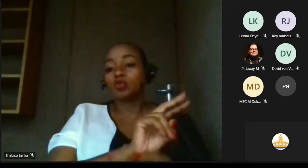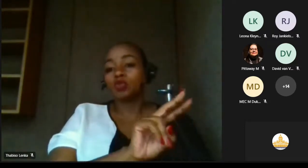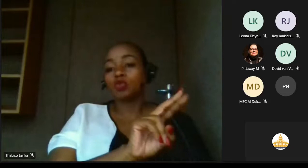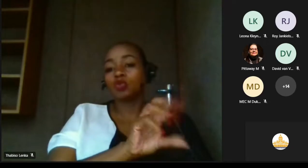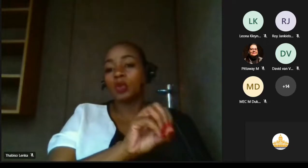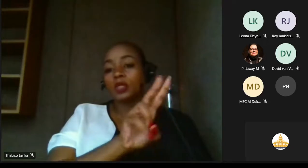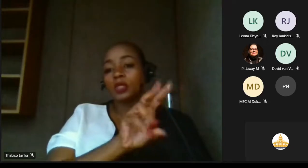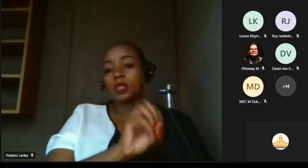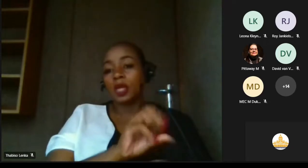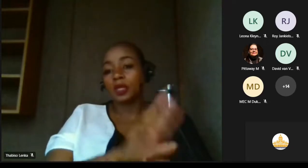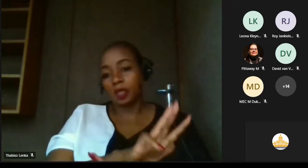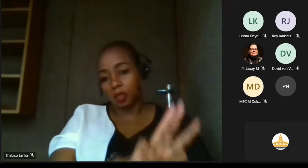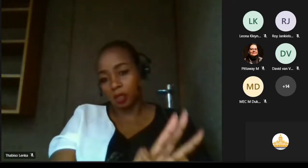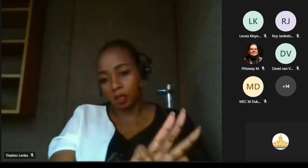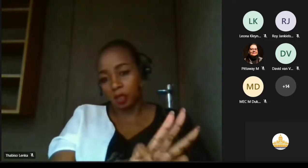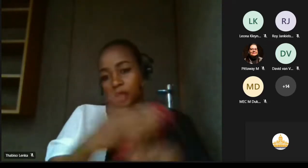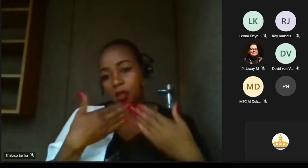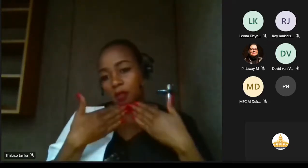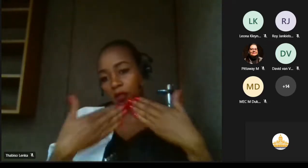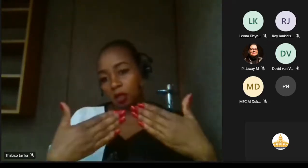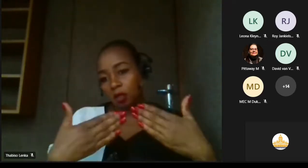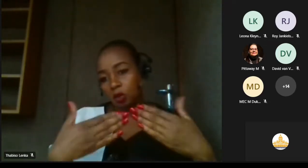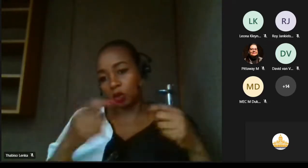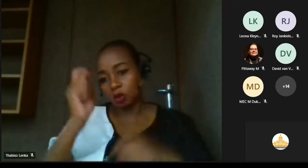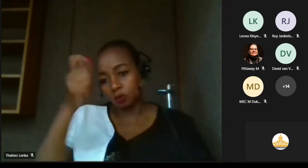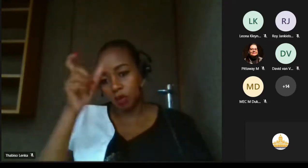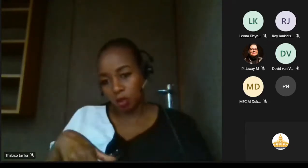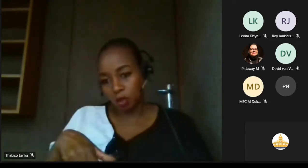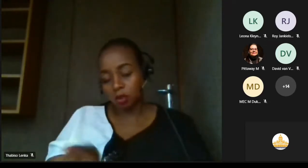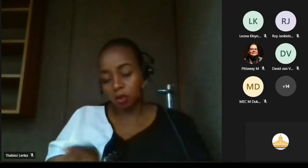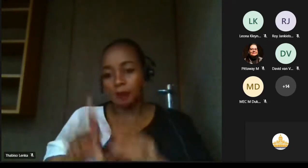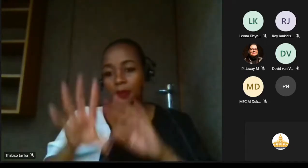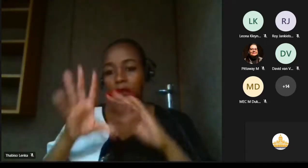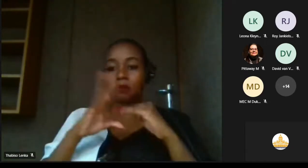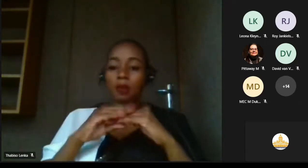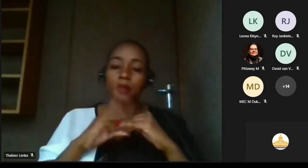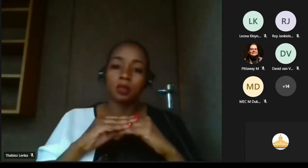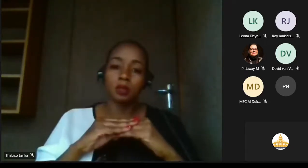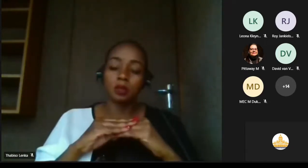B2/D 2019. Thank you, Honourable Speaker and Honourable Members.